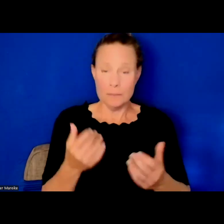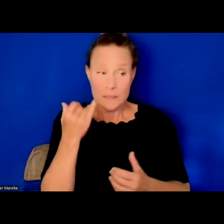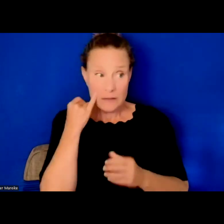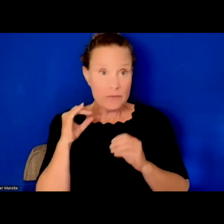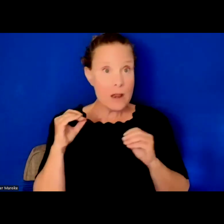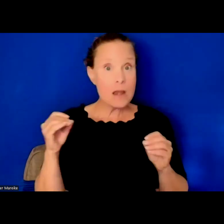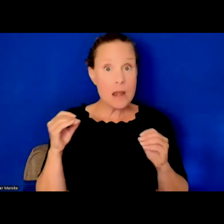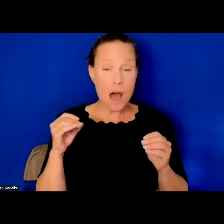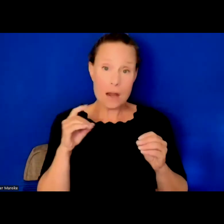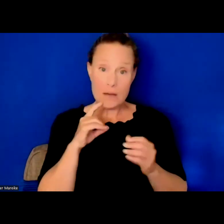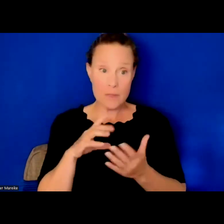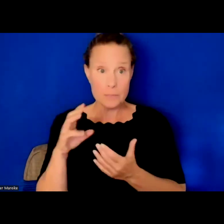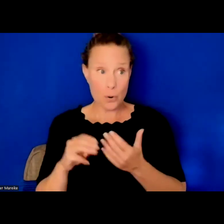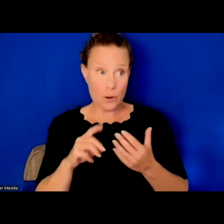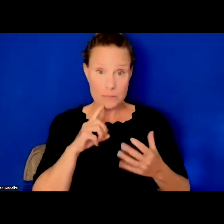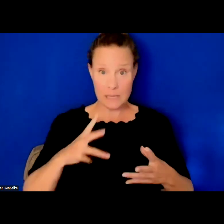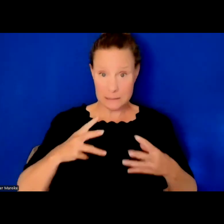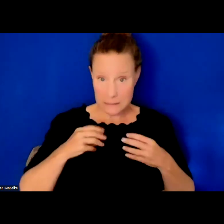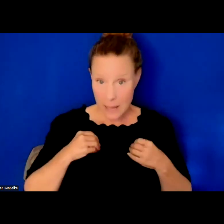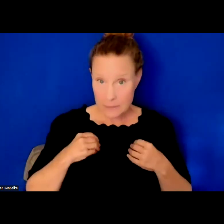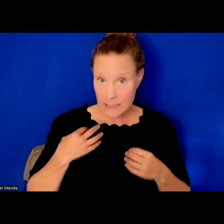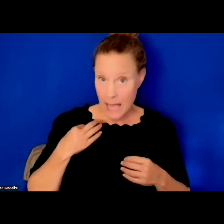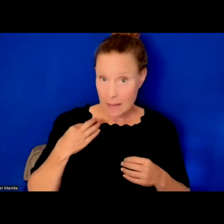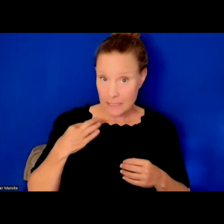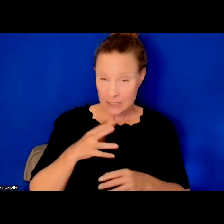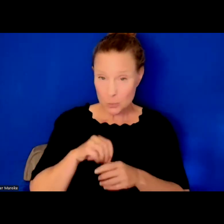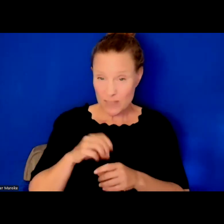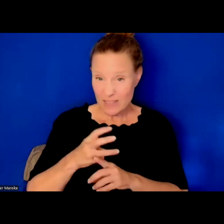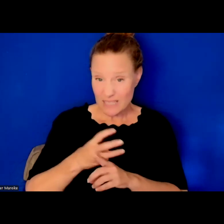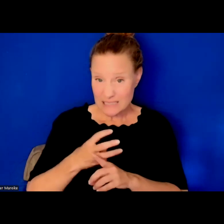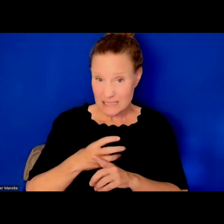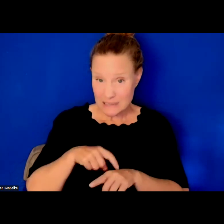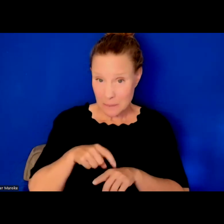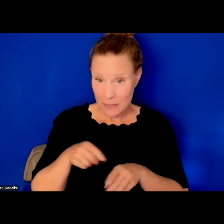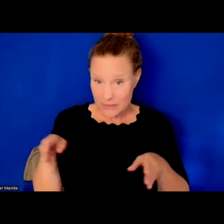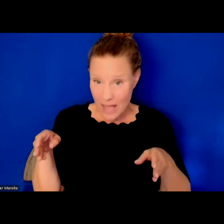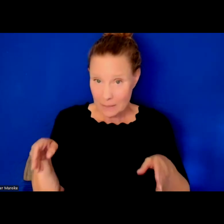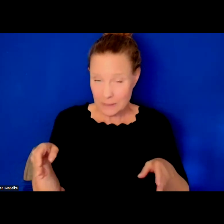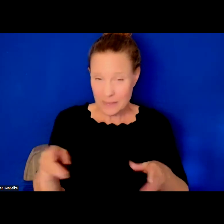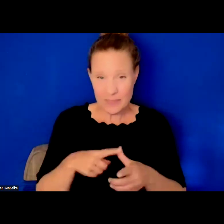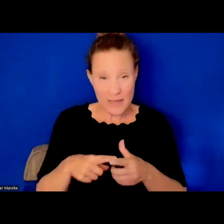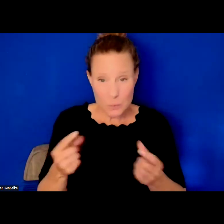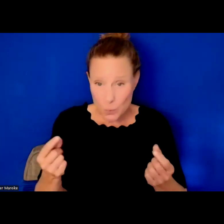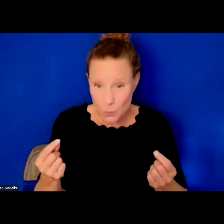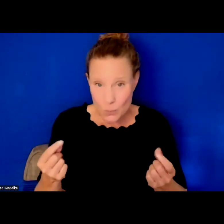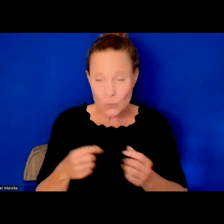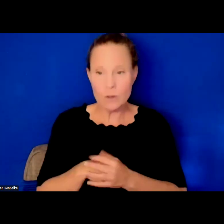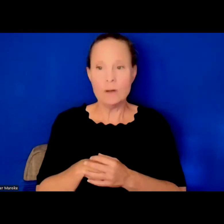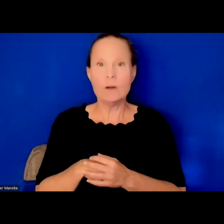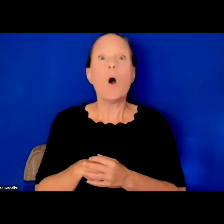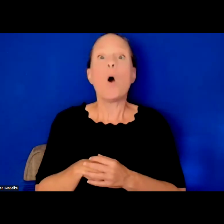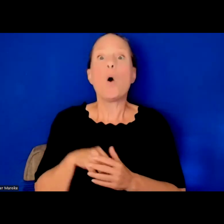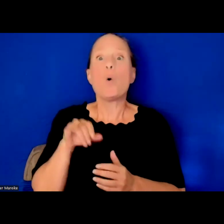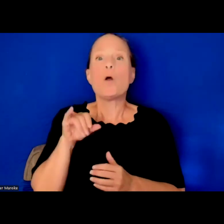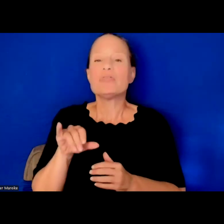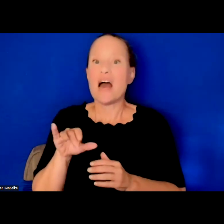programs are accepting applications within the 6 month time frame? Yes, no, this is a great clarification, and I'm sorry,